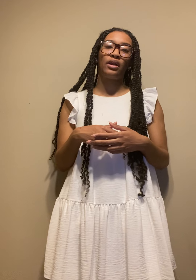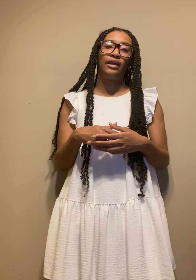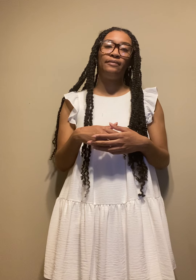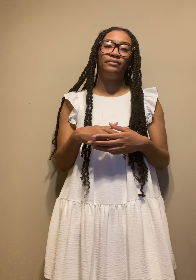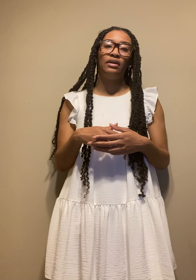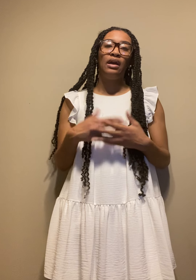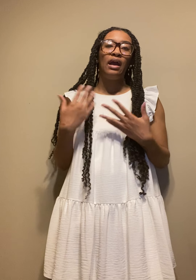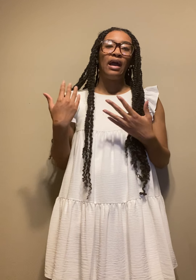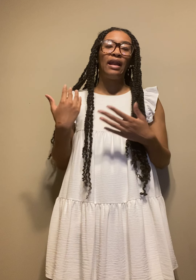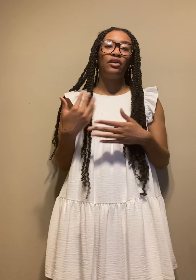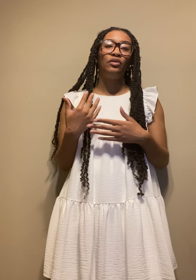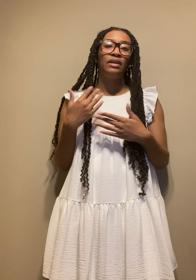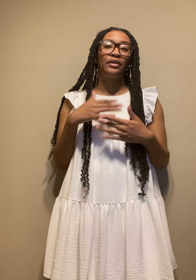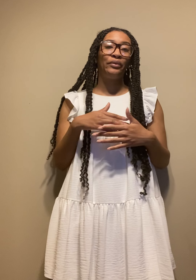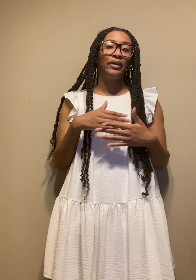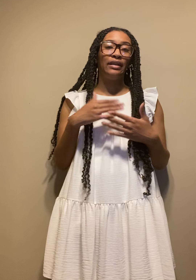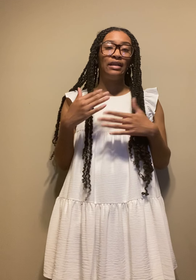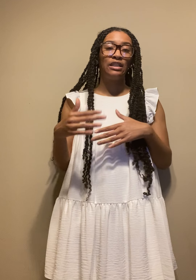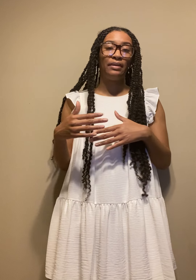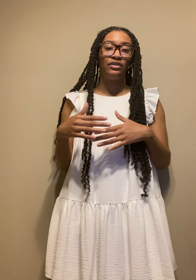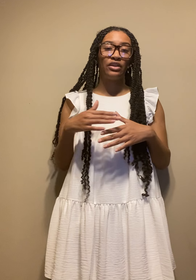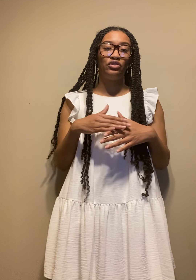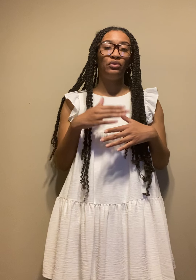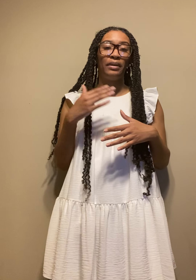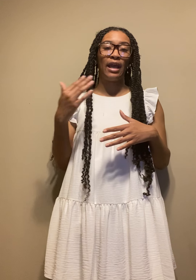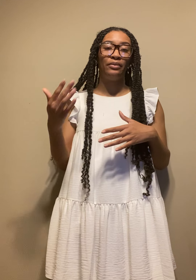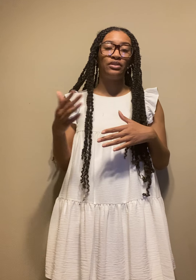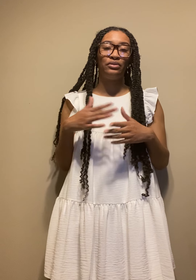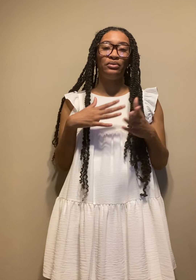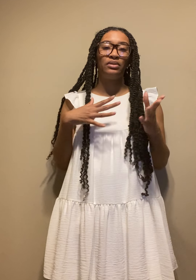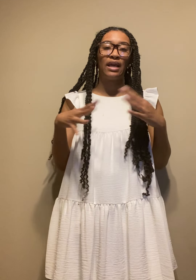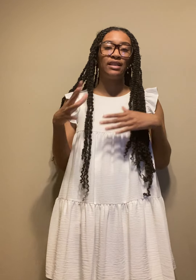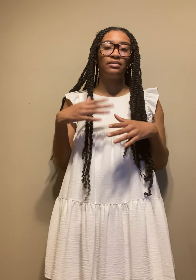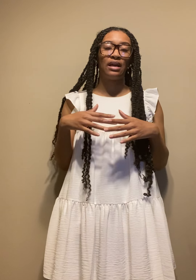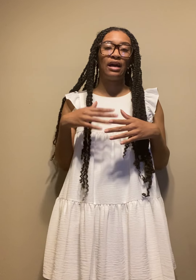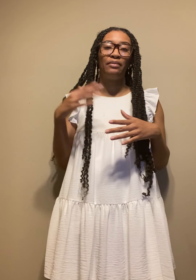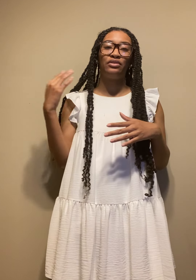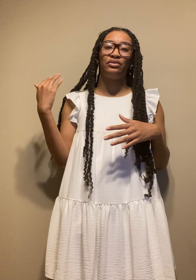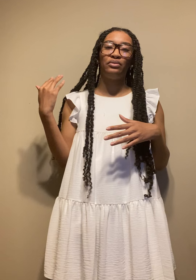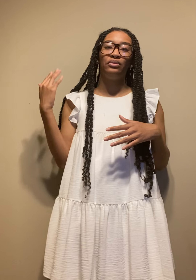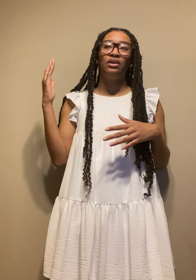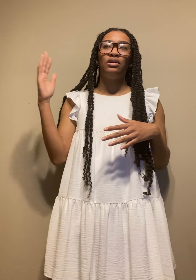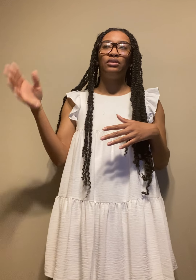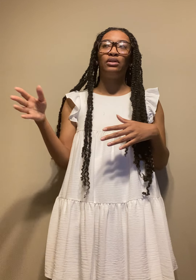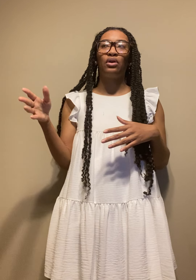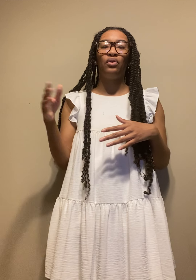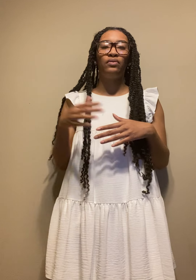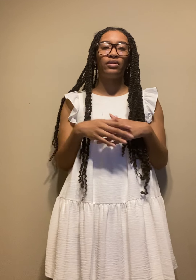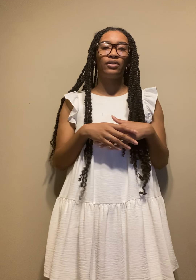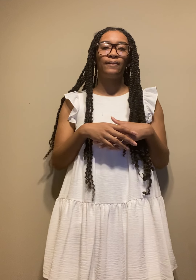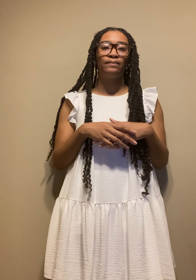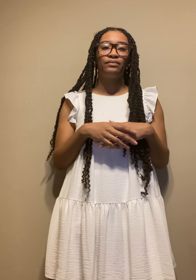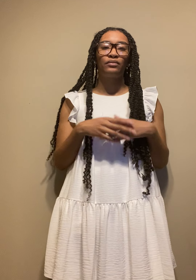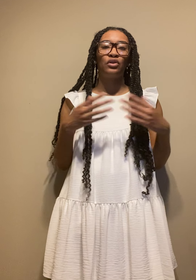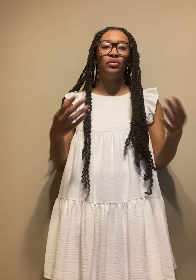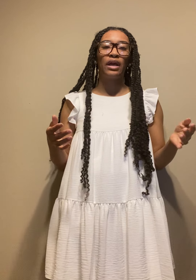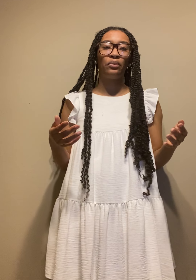party. And I hope that during this speech that you will be able to take some time to look over who they